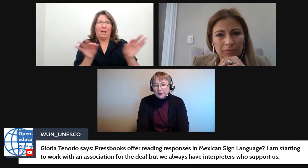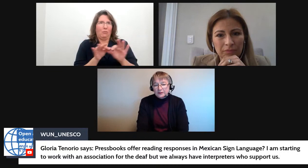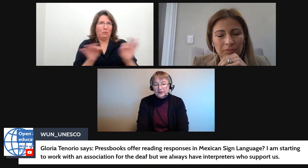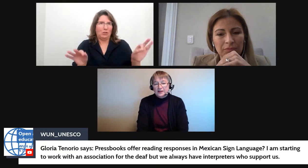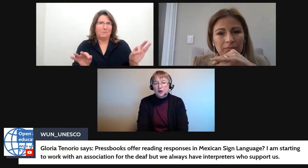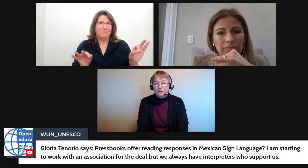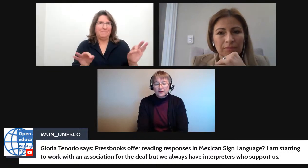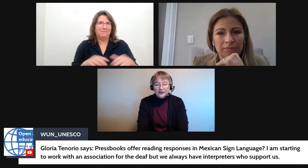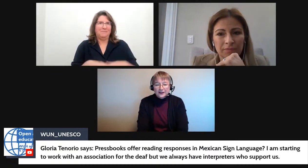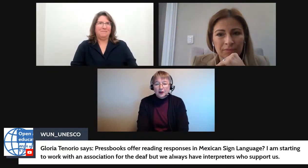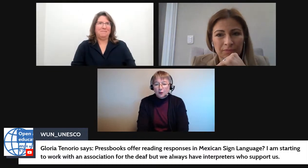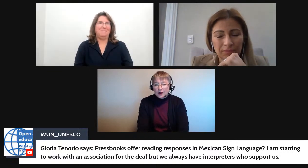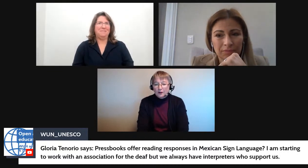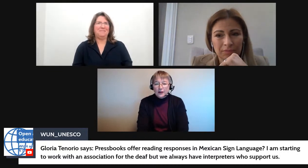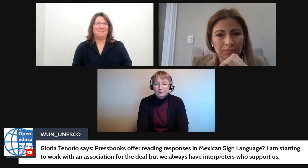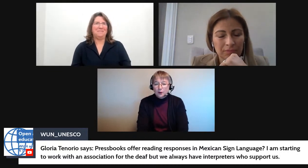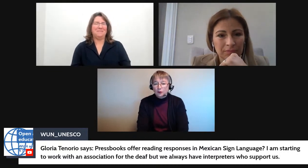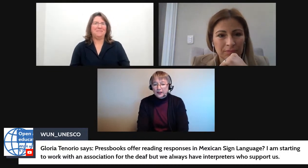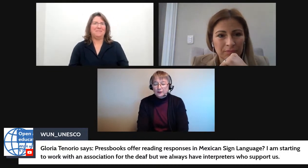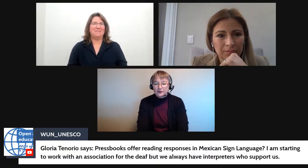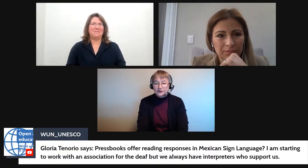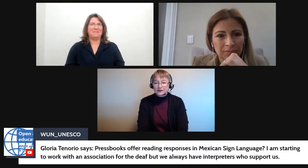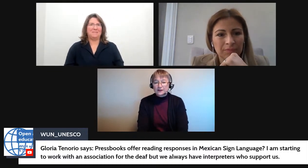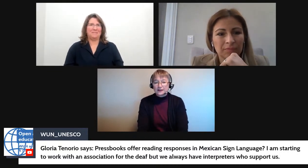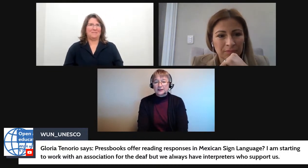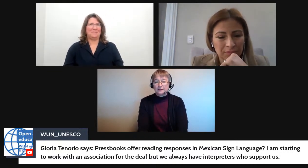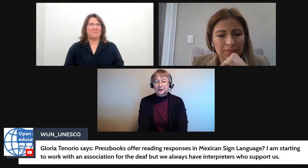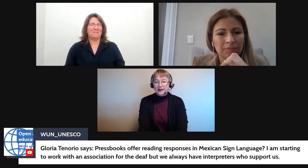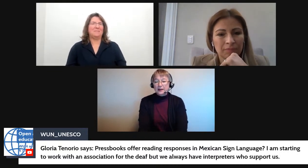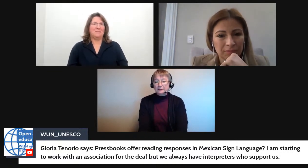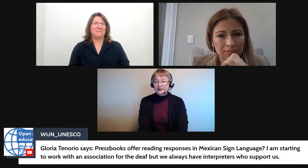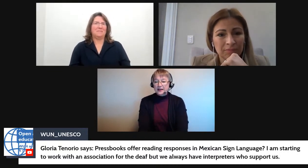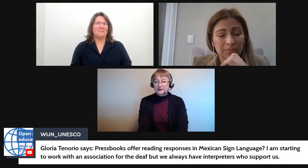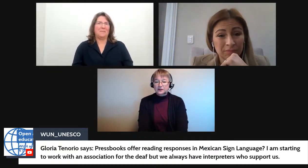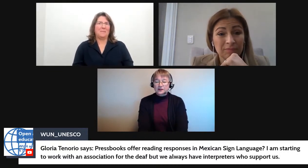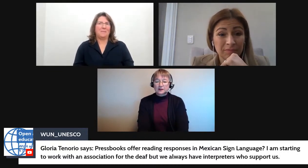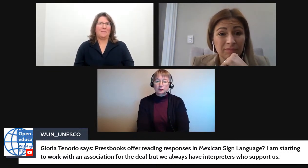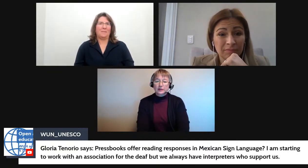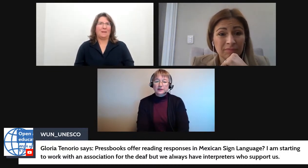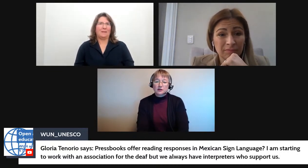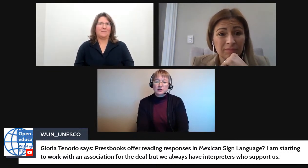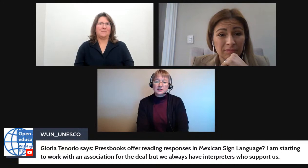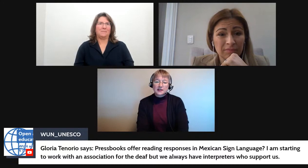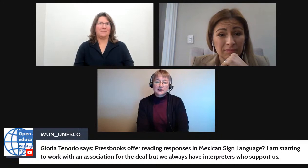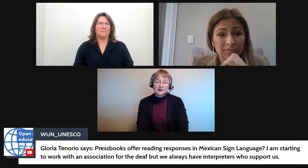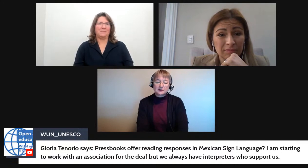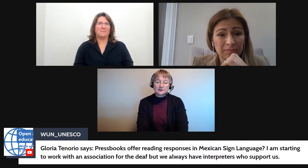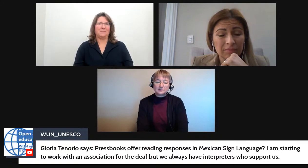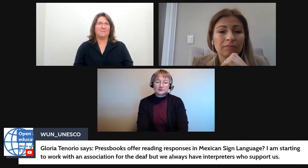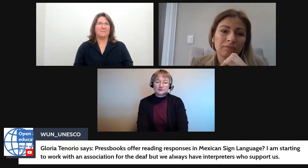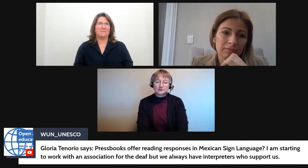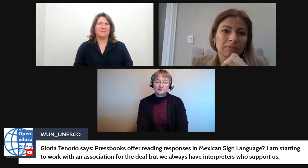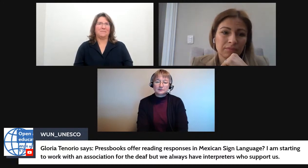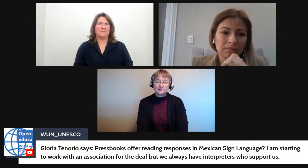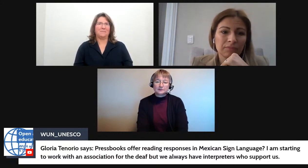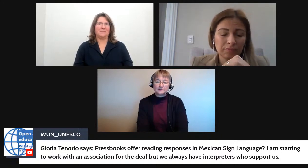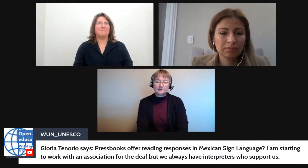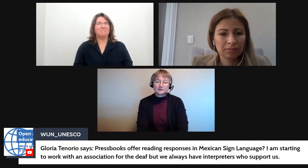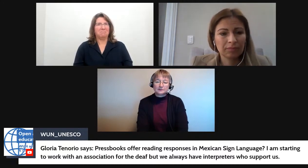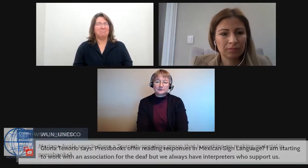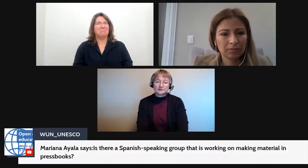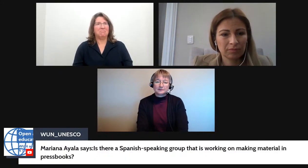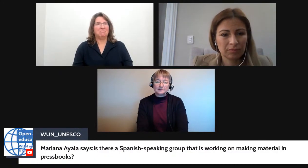both languages and hopefully they're acquiring both languages. But it can be done. You just have to create the content.